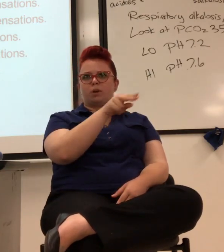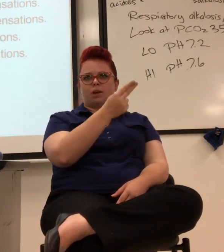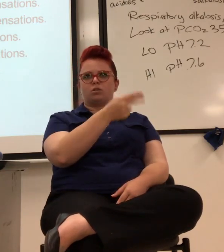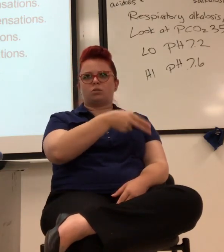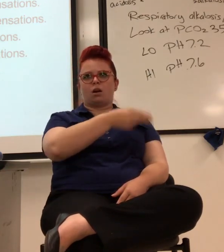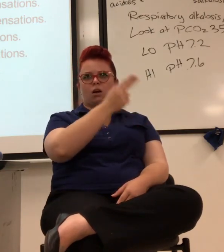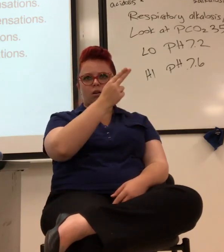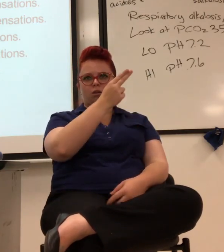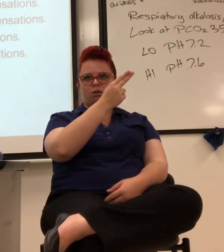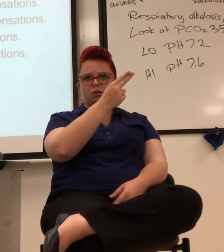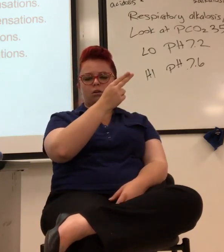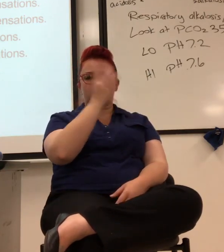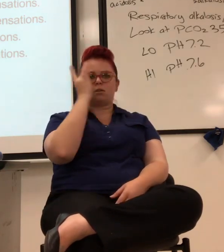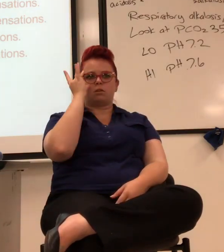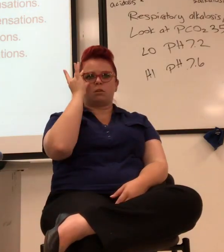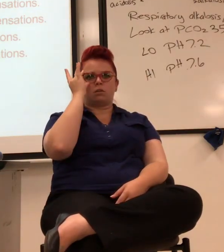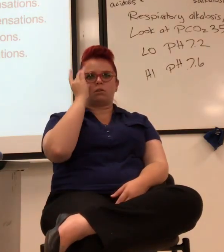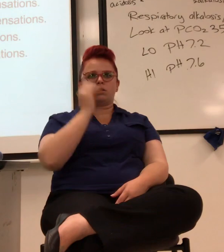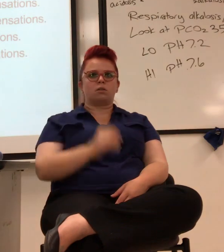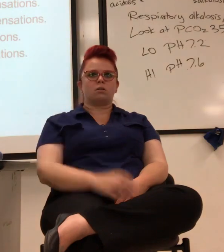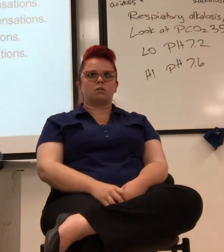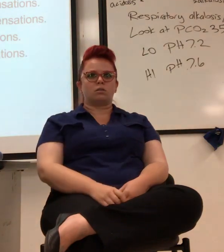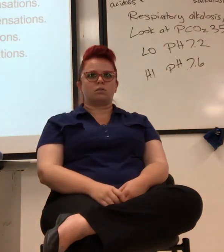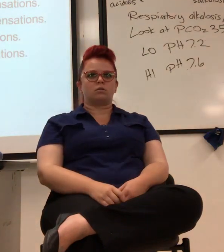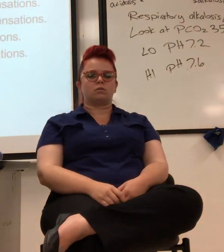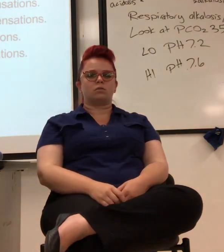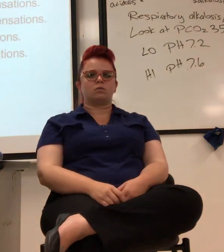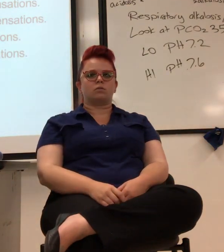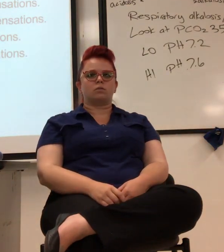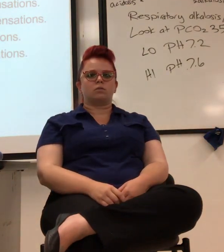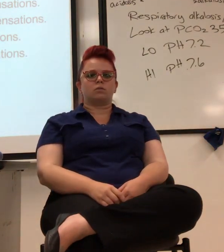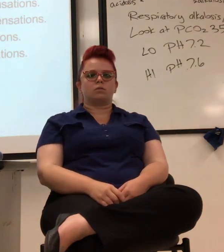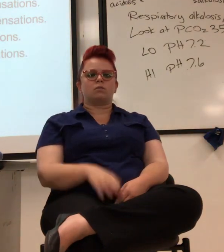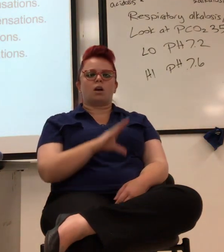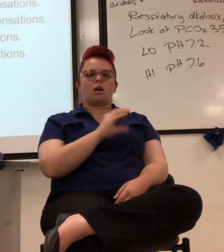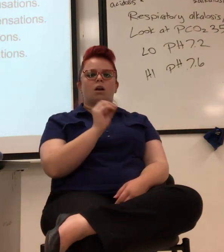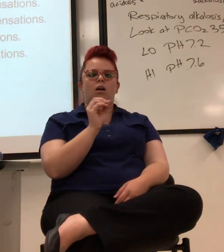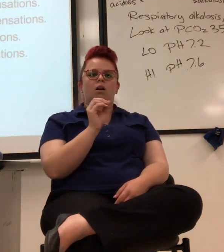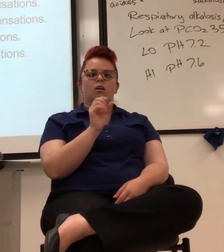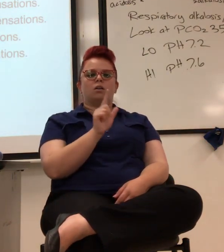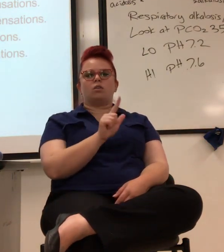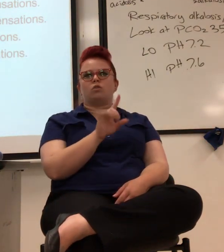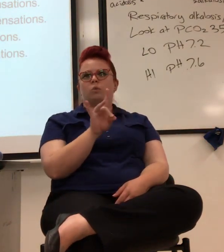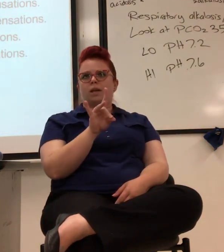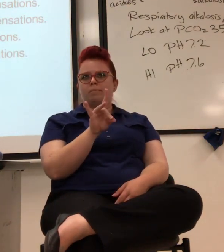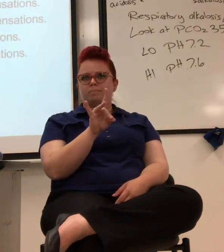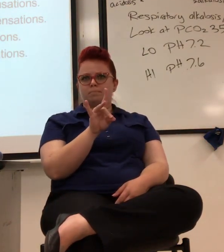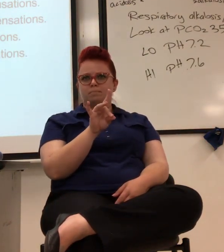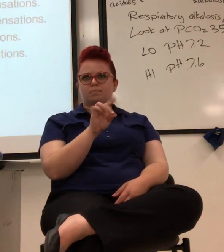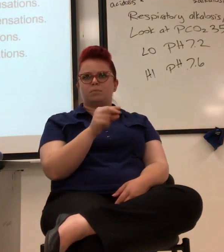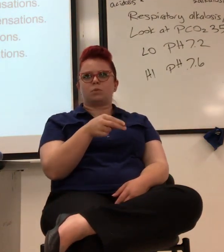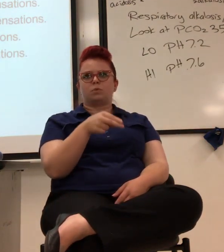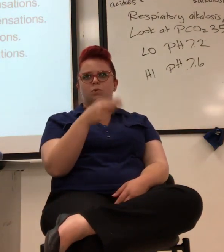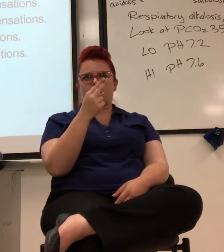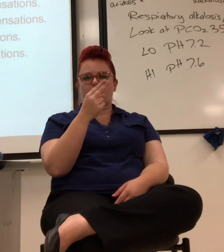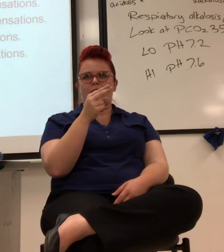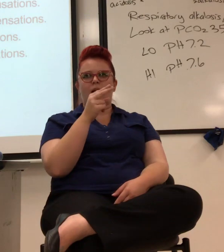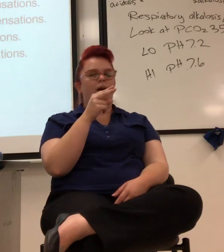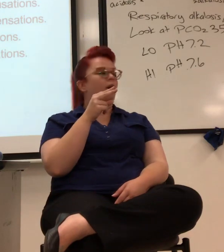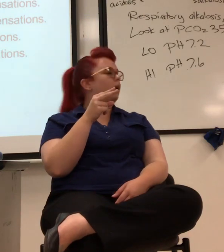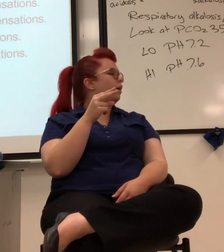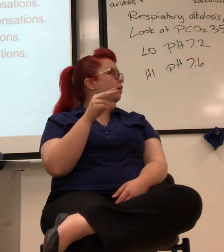that make sense? Low, low. Metabolic, equal. Right?